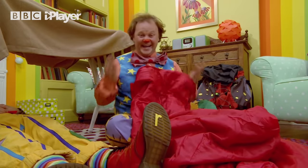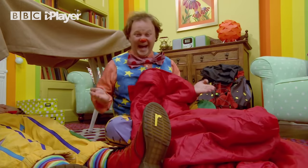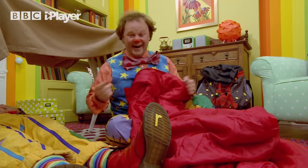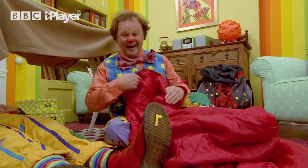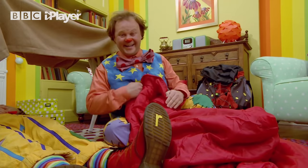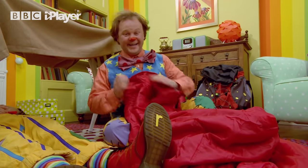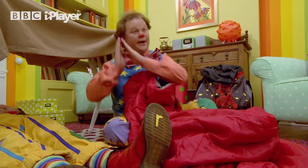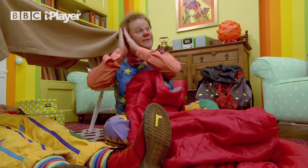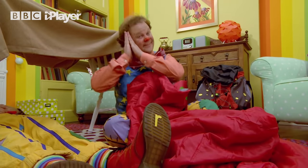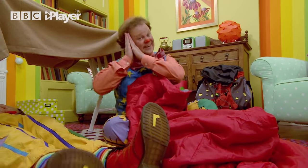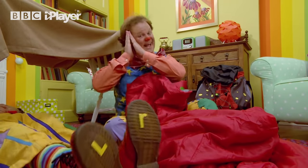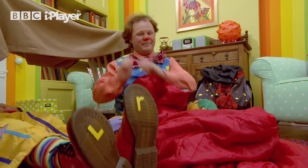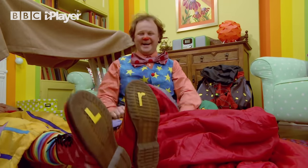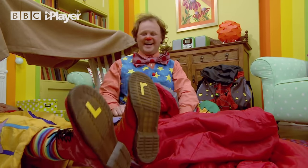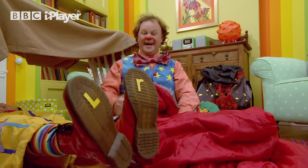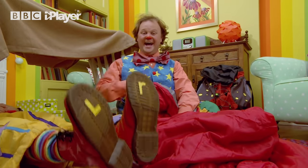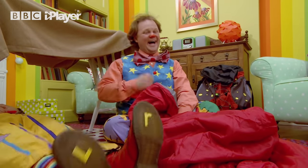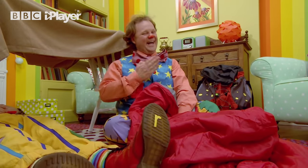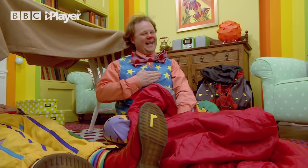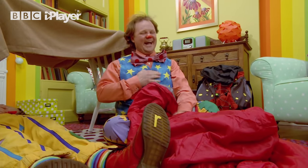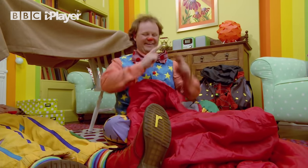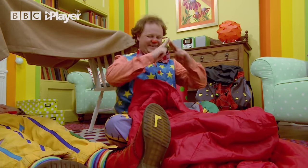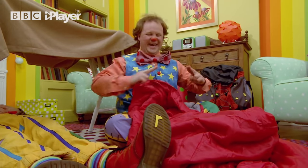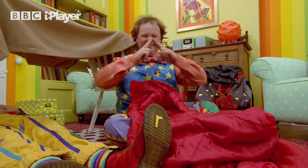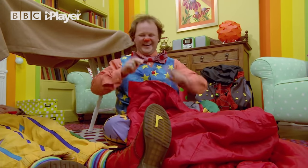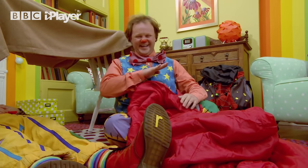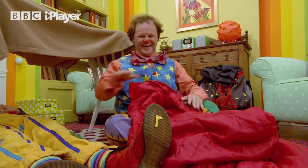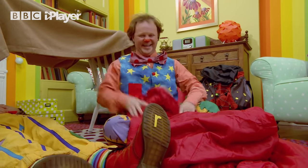now i can go to sleep i love camping